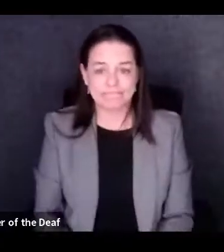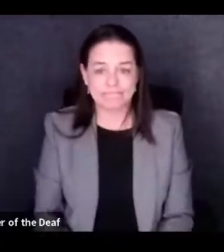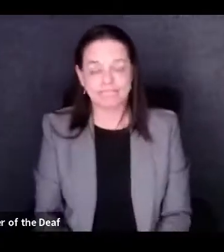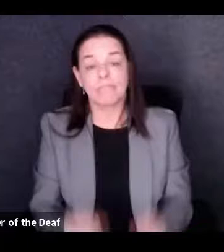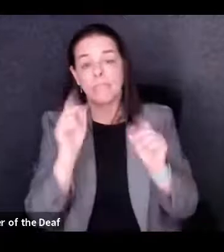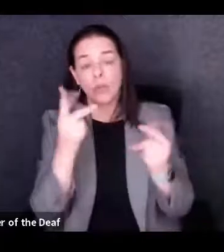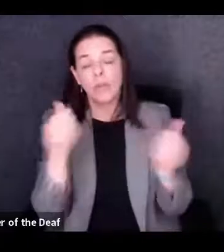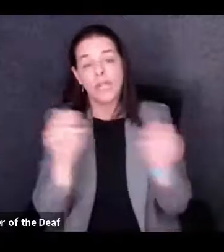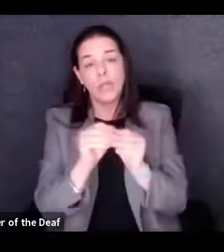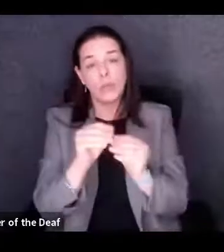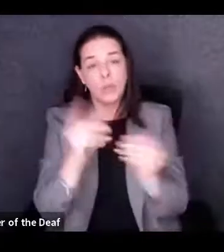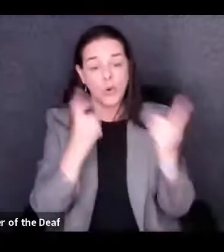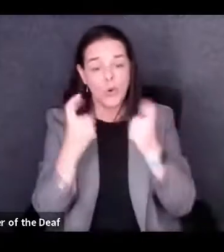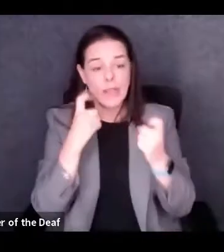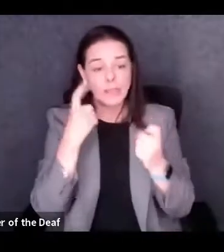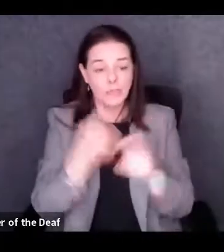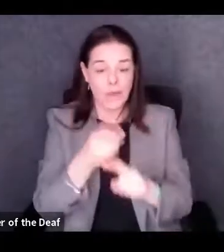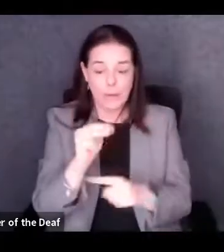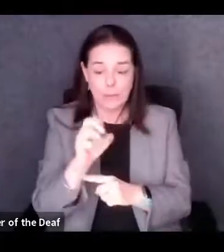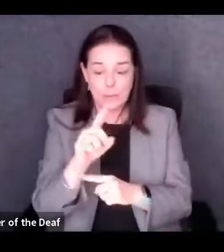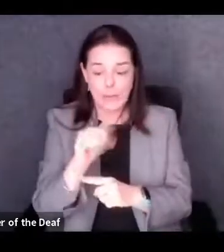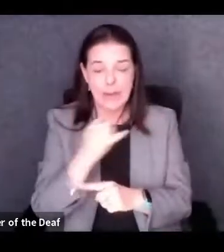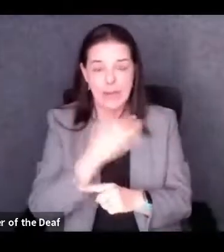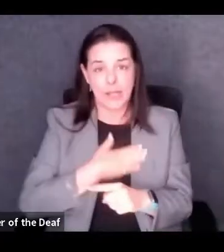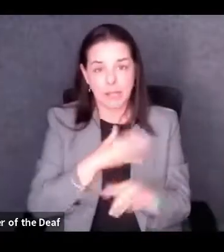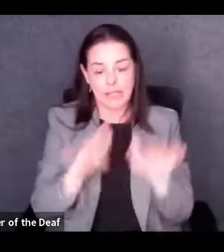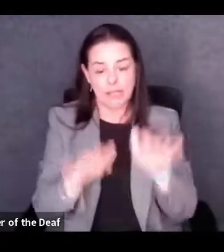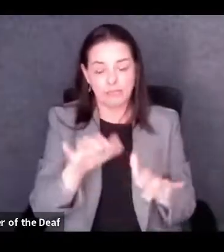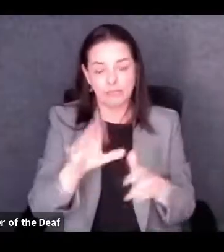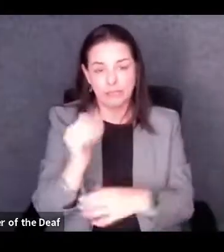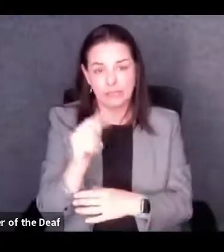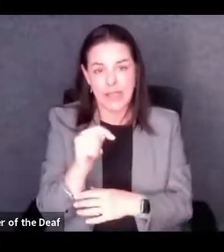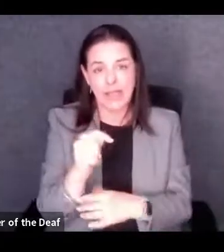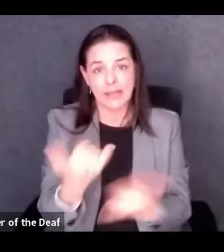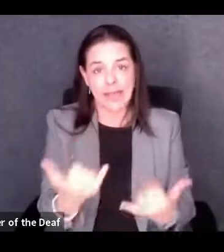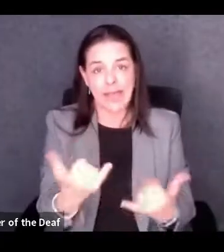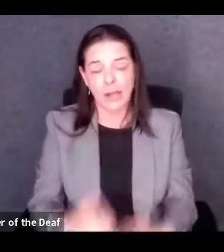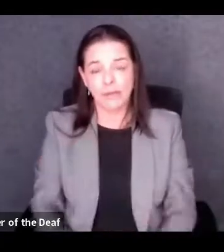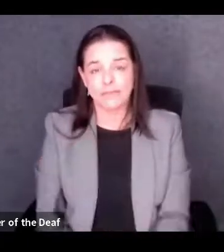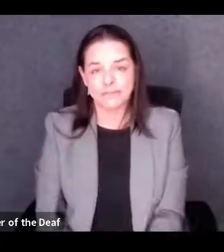there are any more questions from the media, if you'll please enter those into the chat feature.